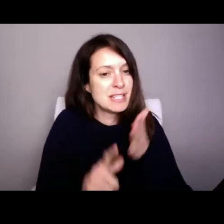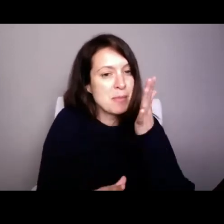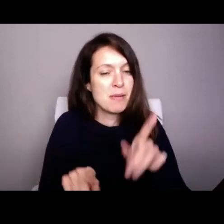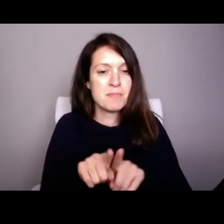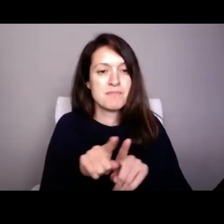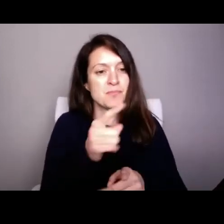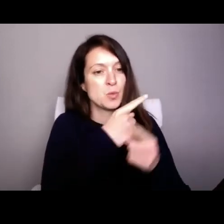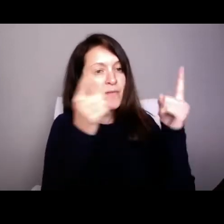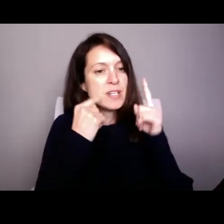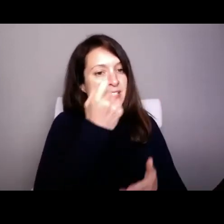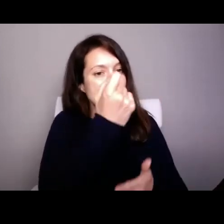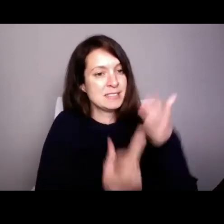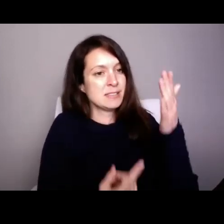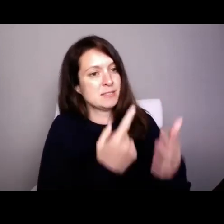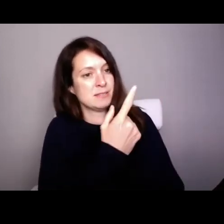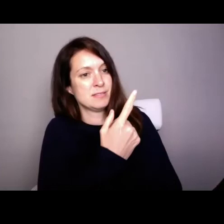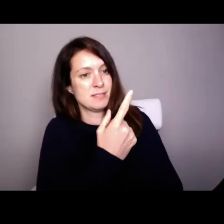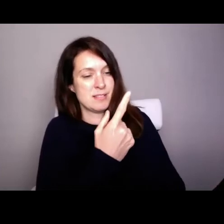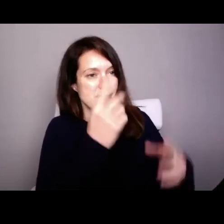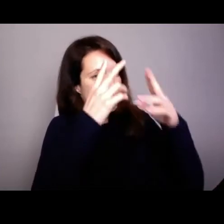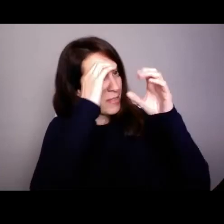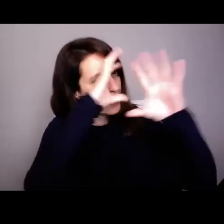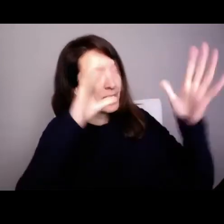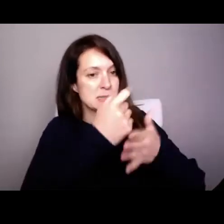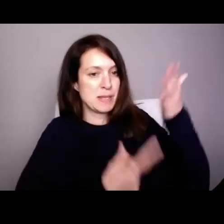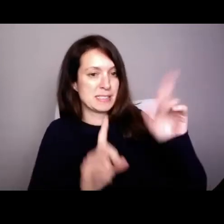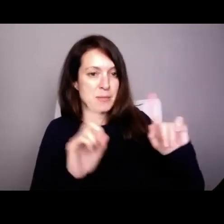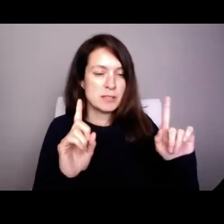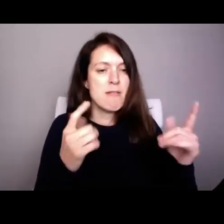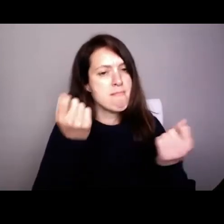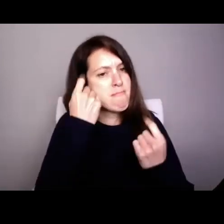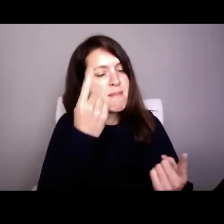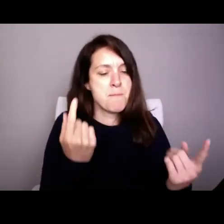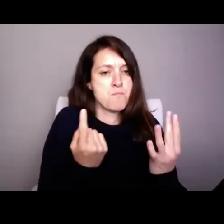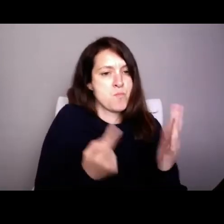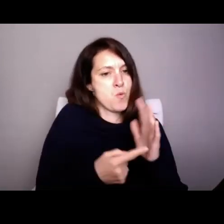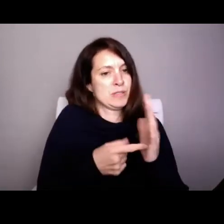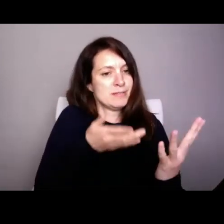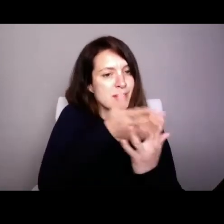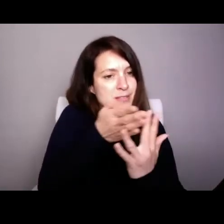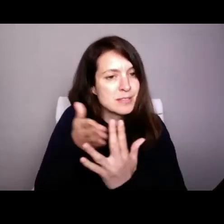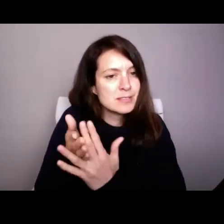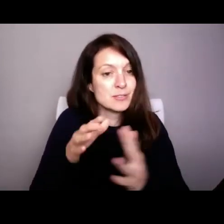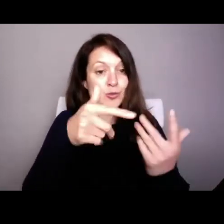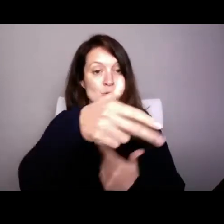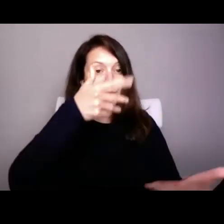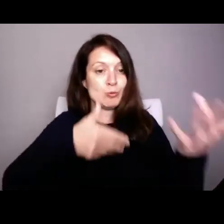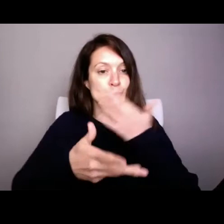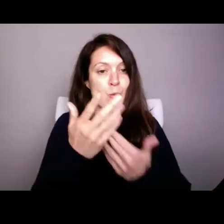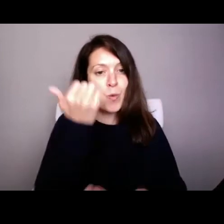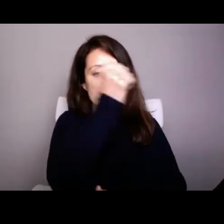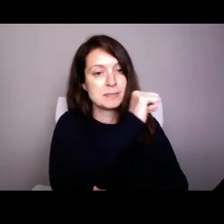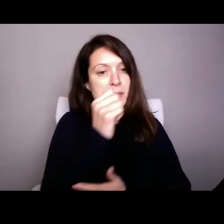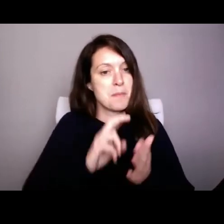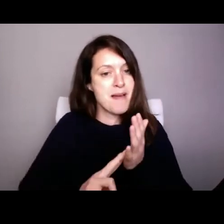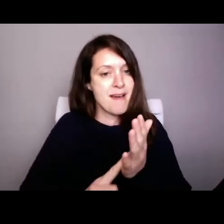leadership having a championing role and understanding the importance of access across kind of social and academic planning to meet a really